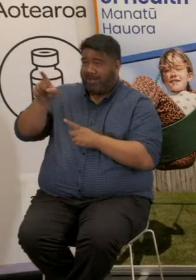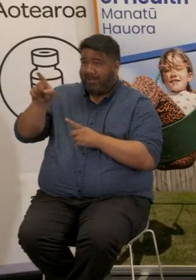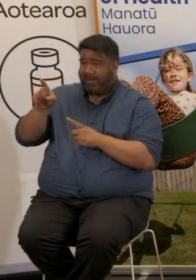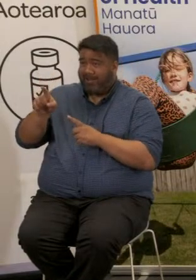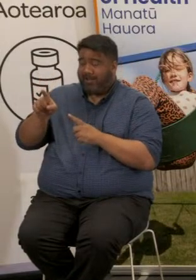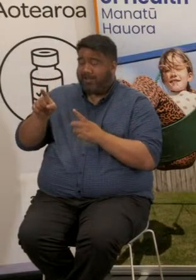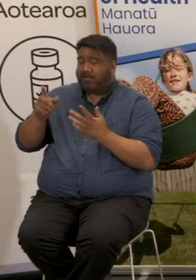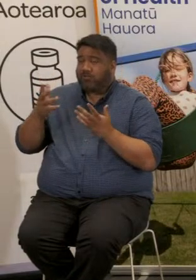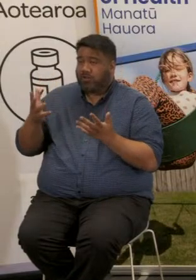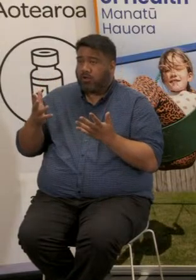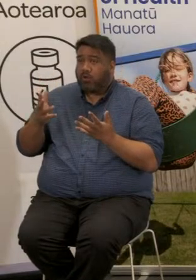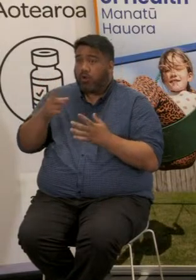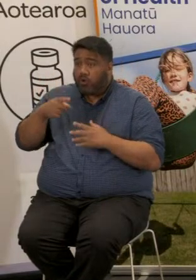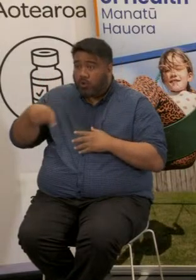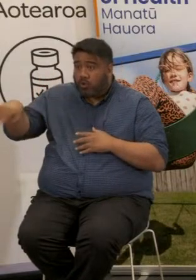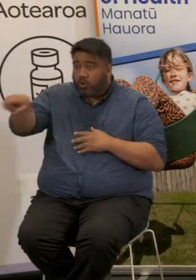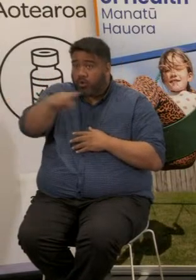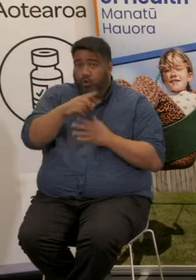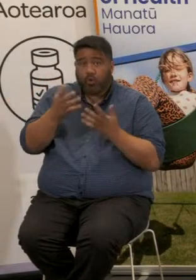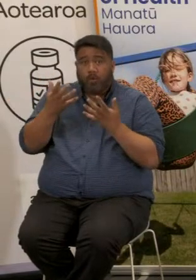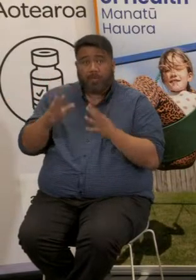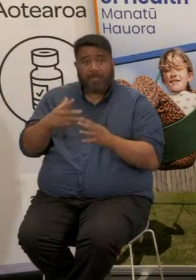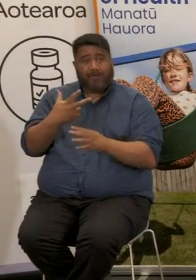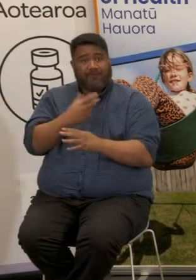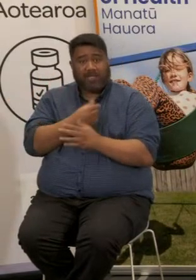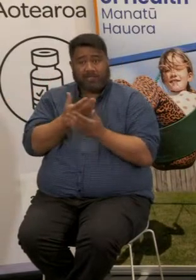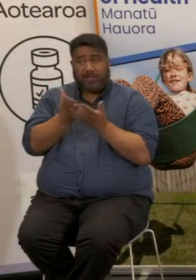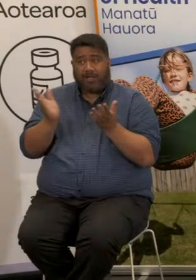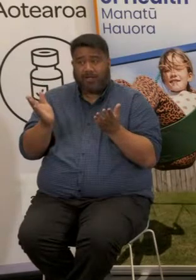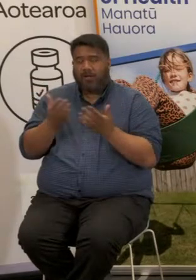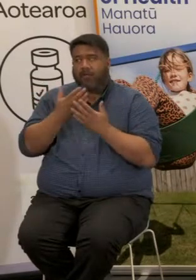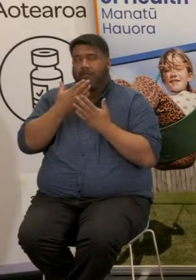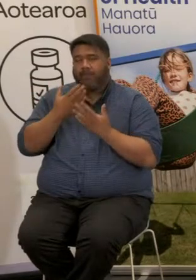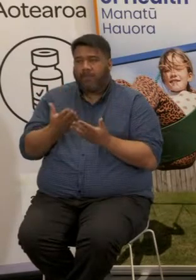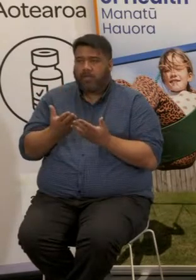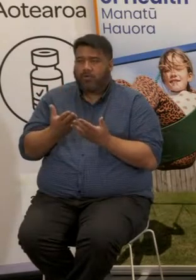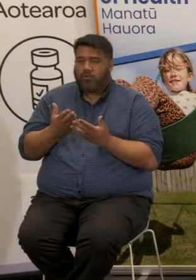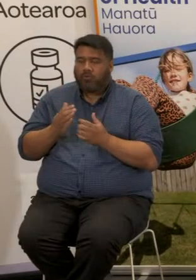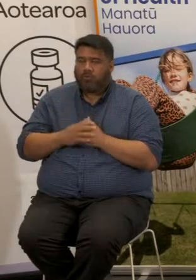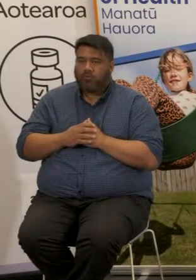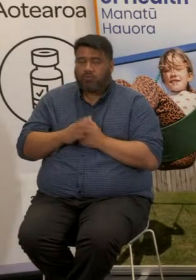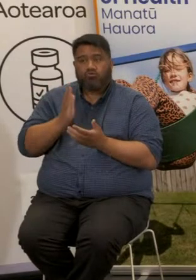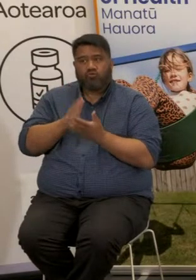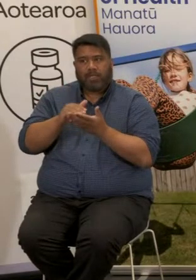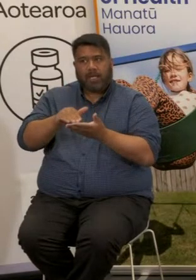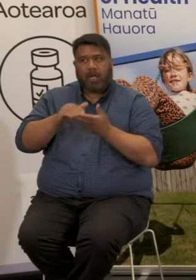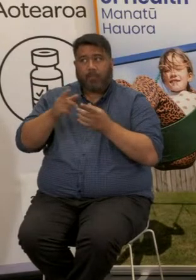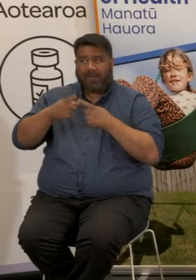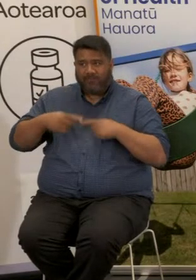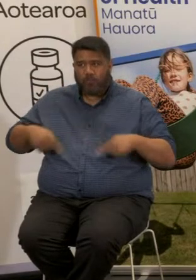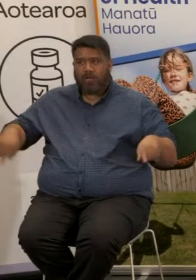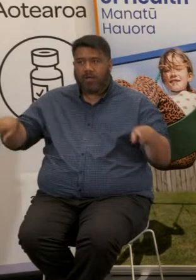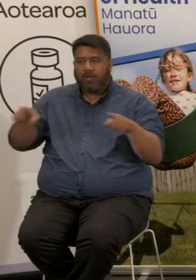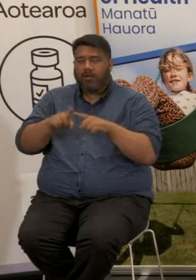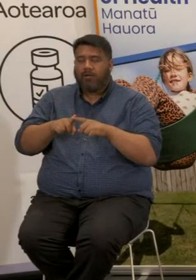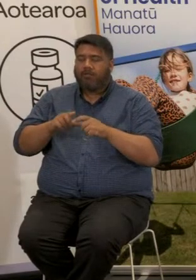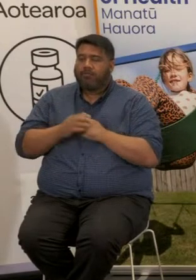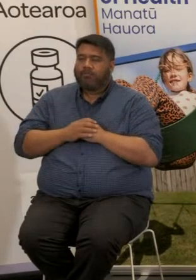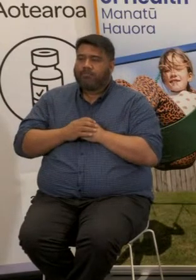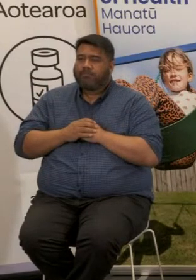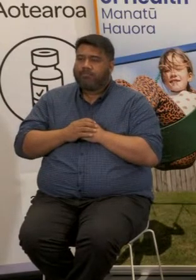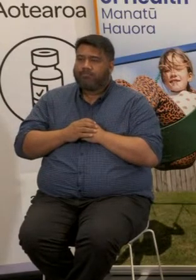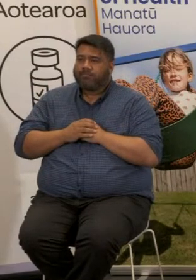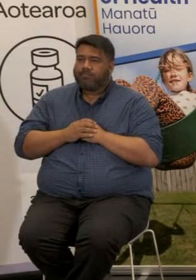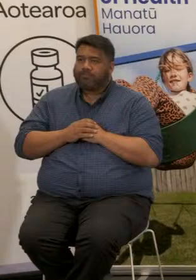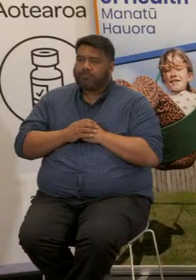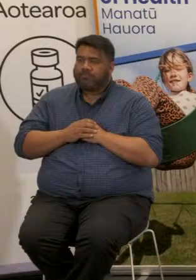out and been vaccinated, you are doing yourselves a huge favour. But we also know, as we get higher proportions of people vaccinated, that this